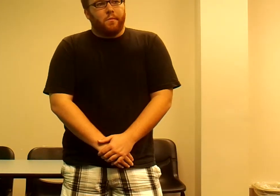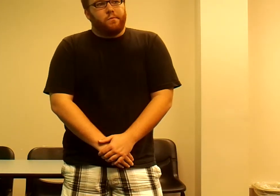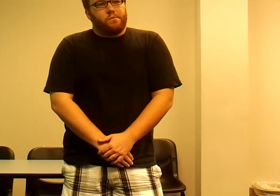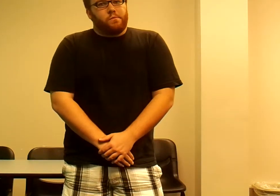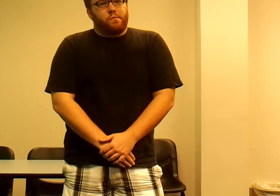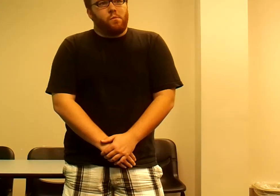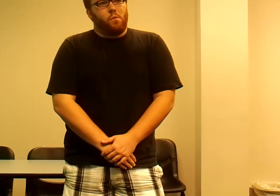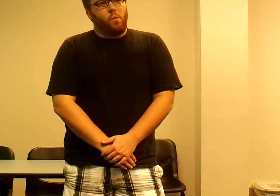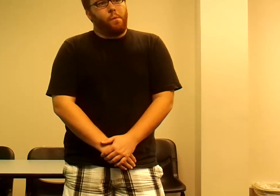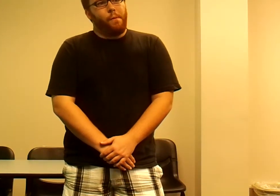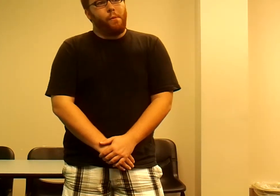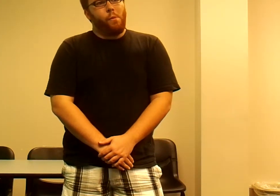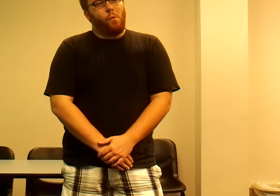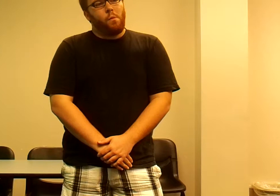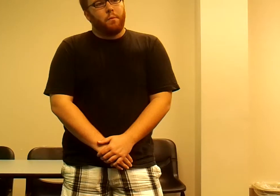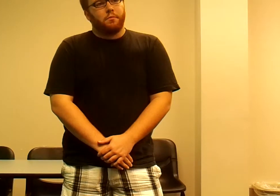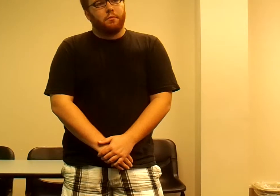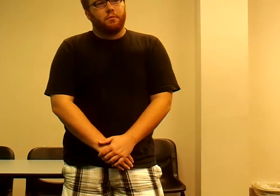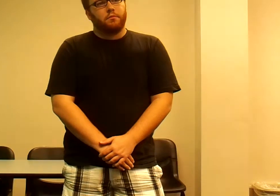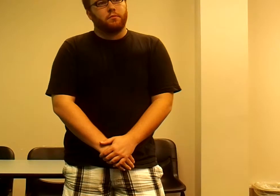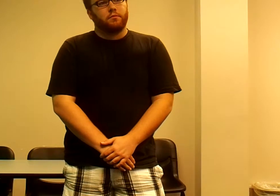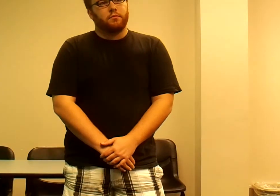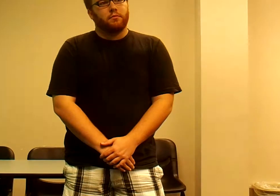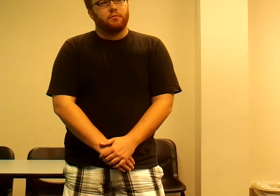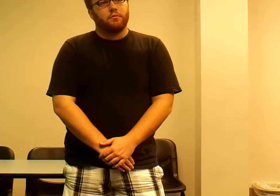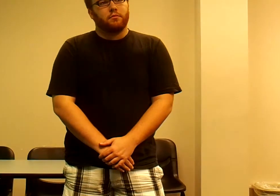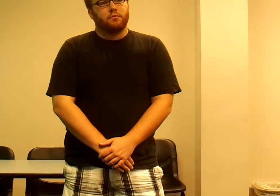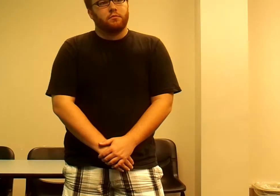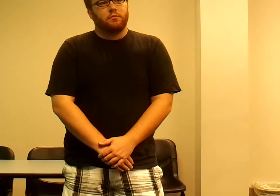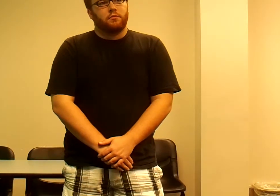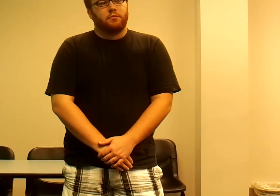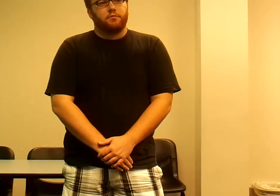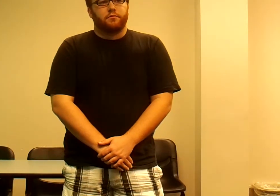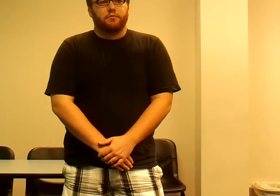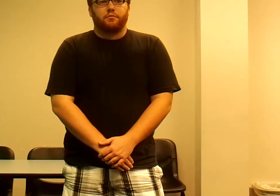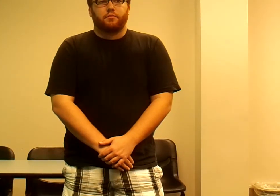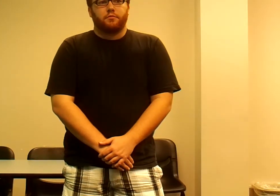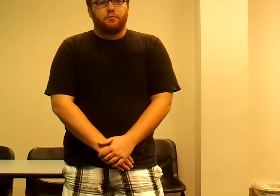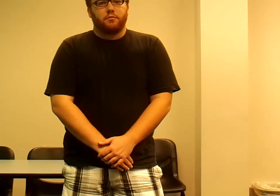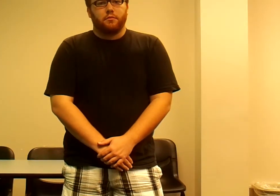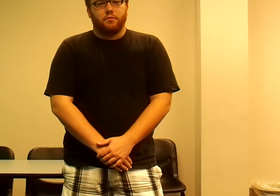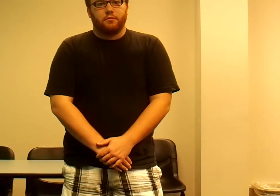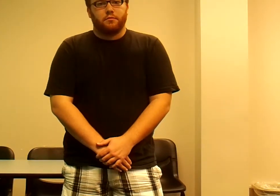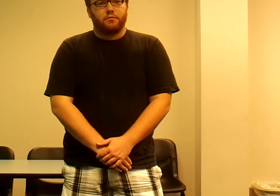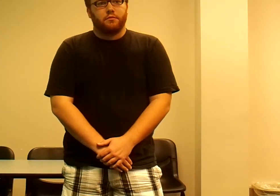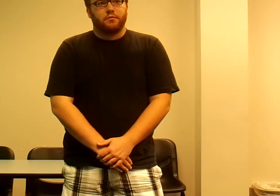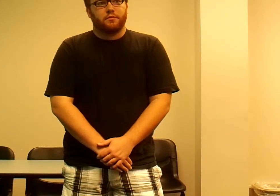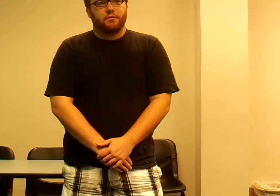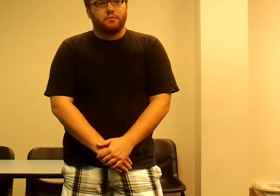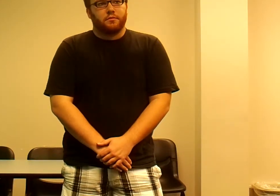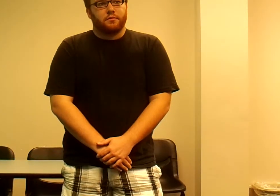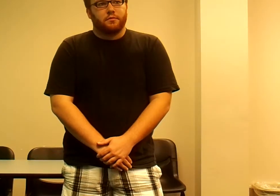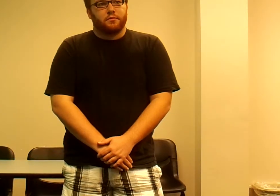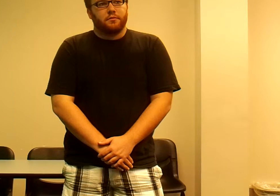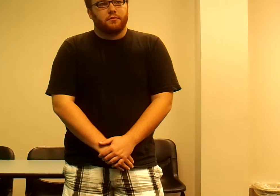will first have the opportunity to meet the teacher for whom you will interpret. You will see a prompt on the screen to tell you when to begin